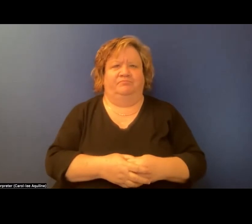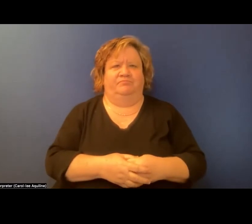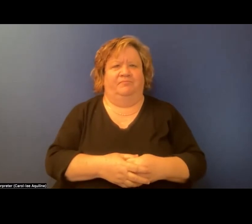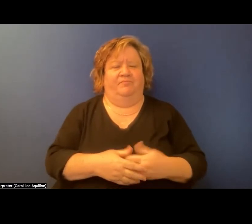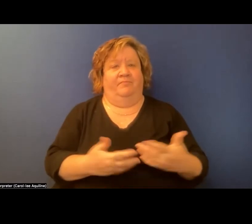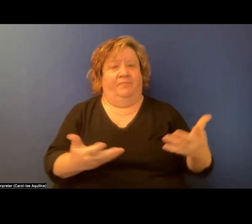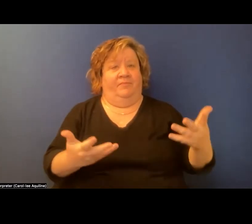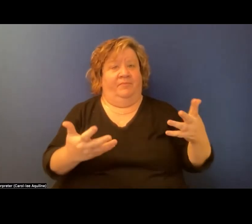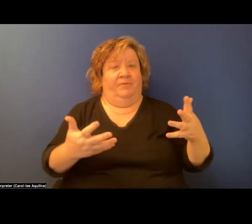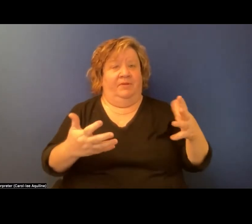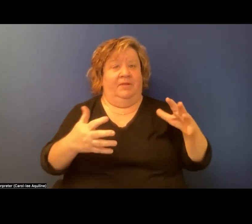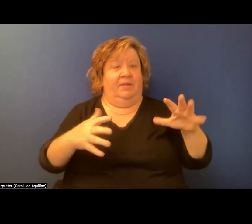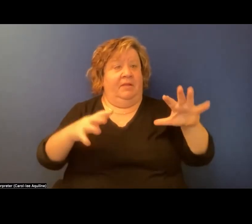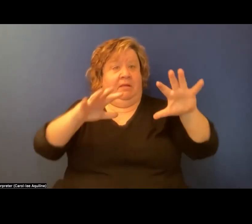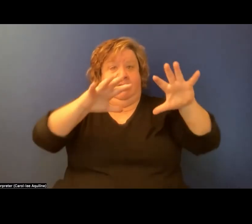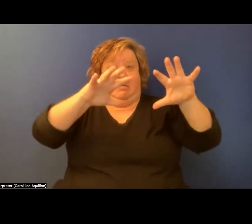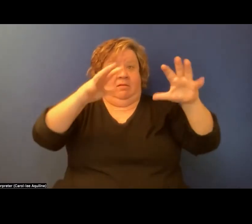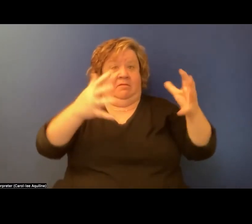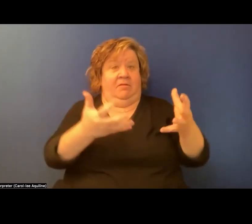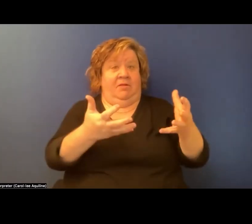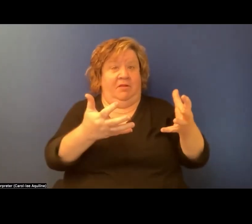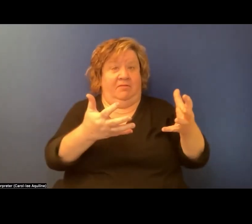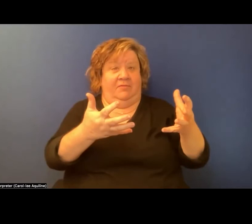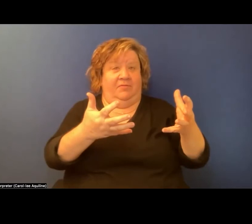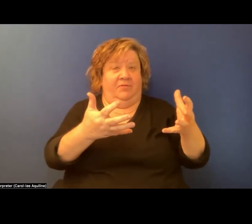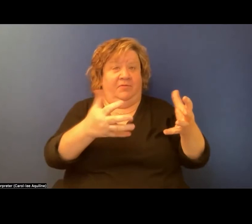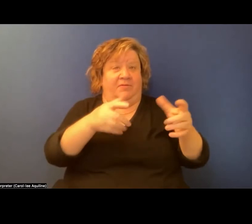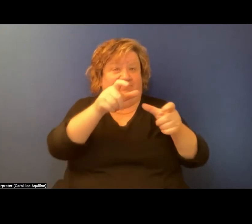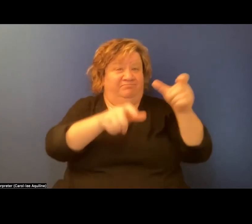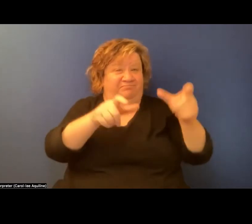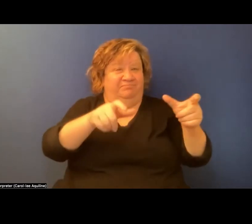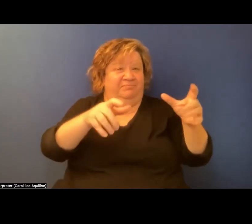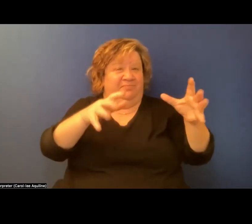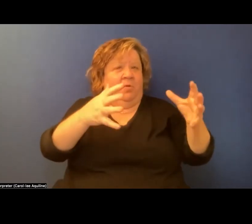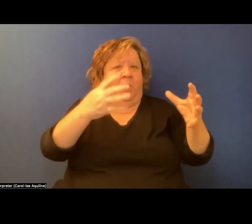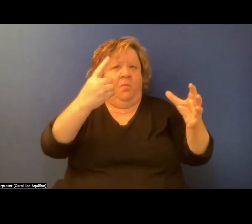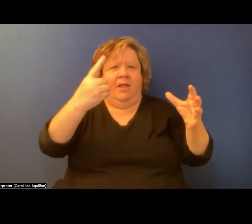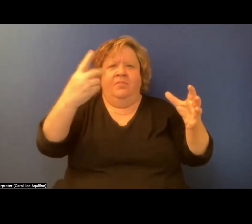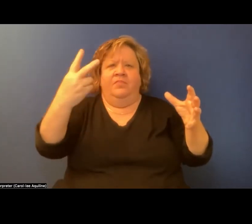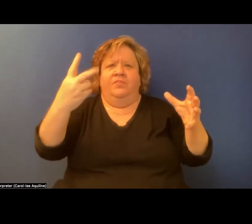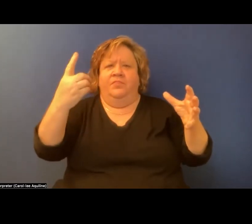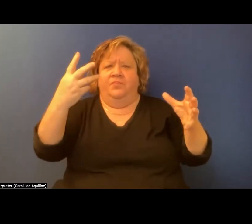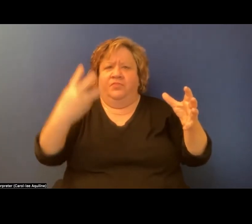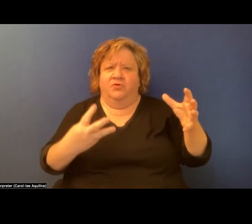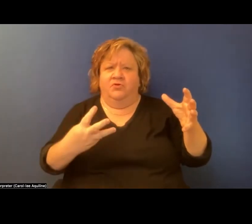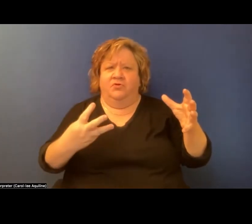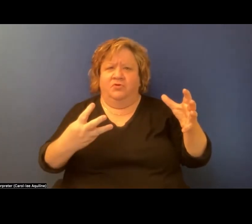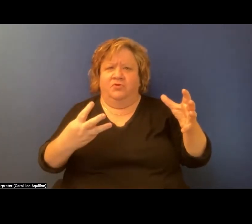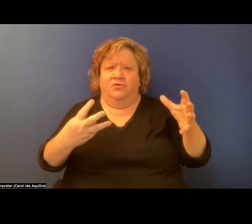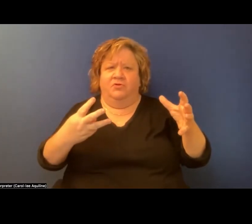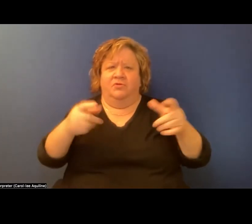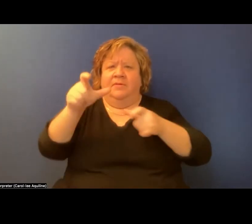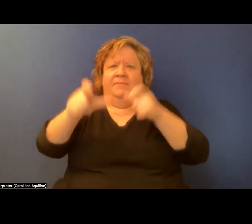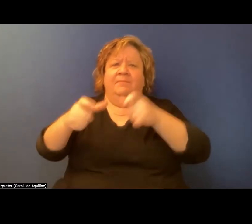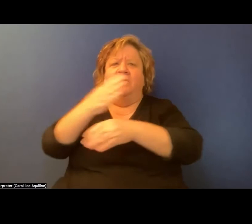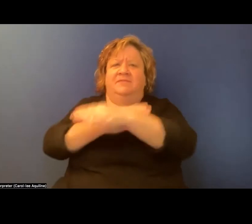gender consideration. And most of them did not even mention about specific challenges that women and girls with disabilities face. So it is always